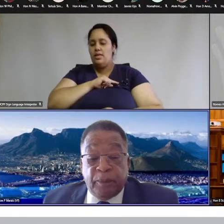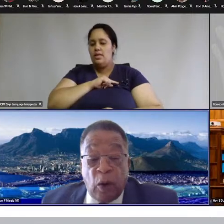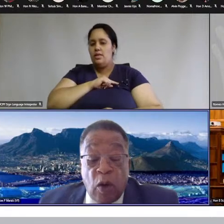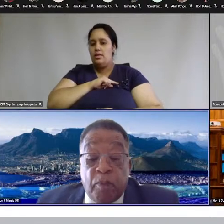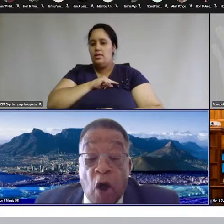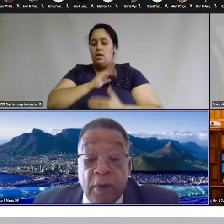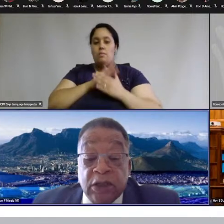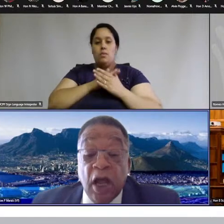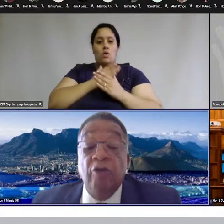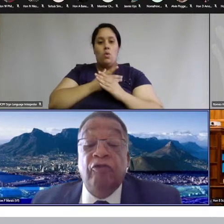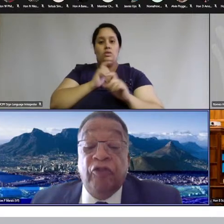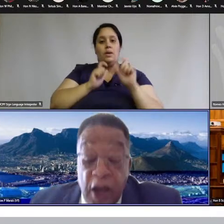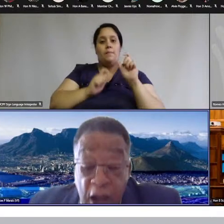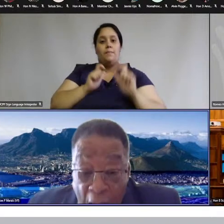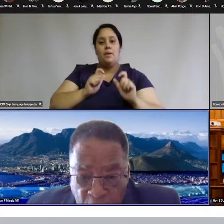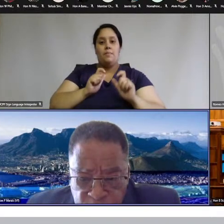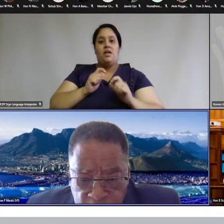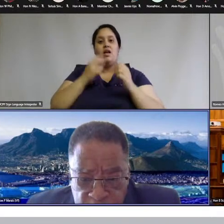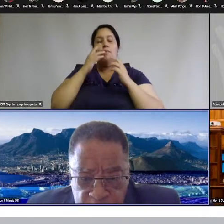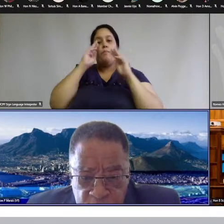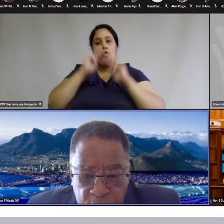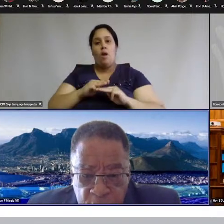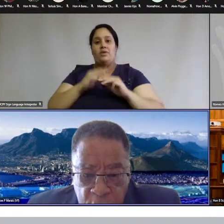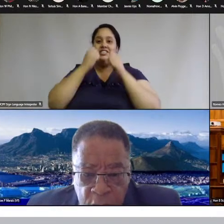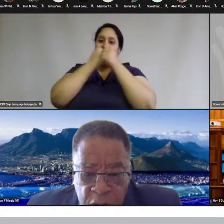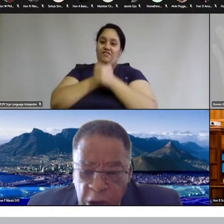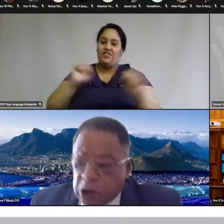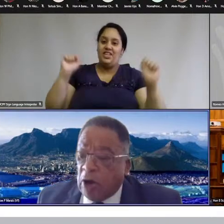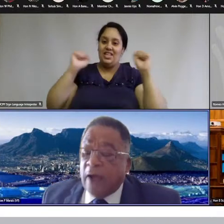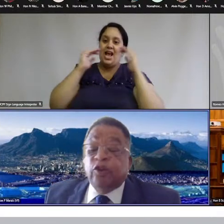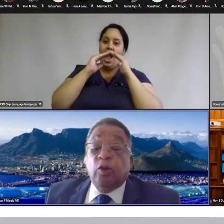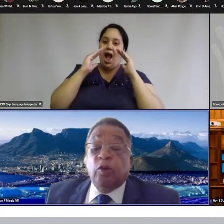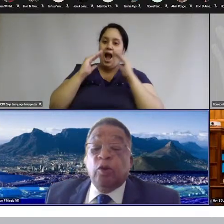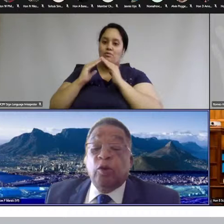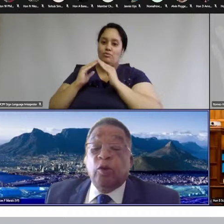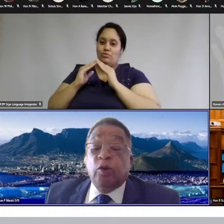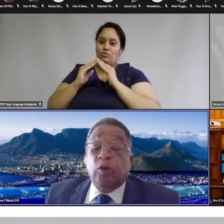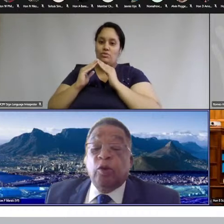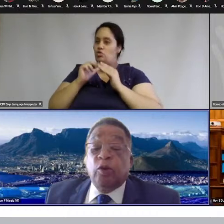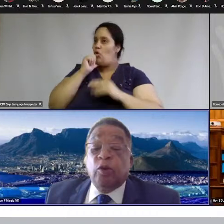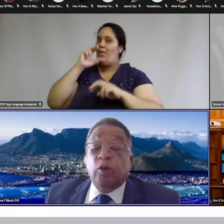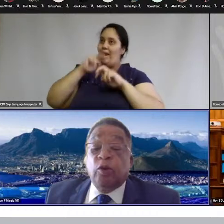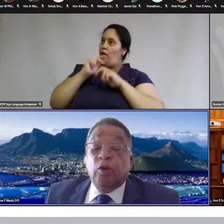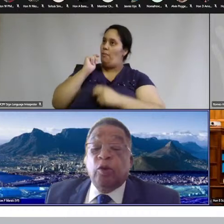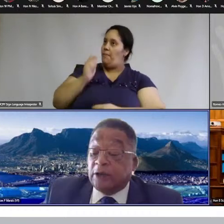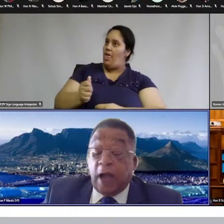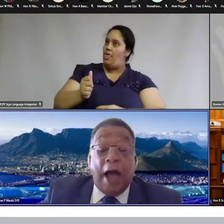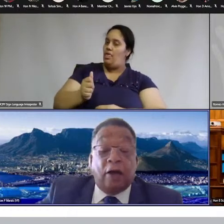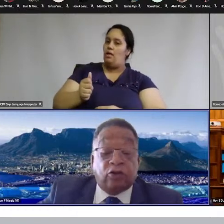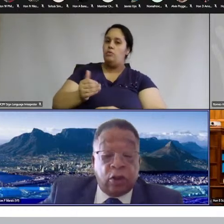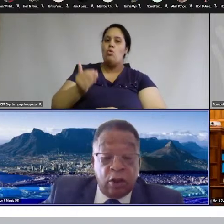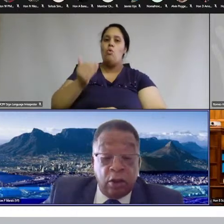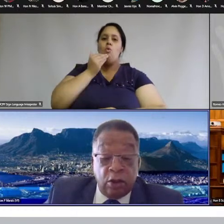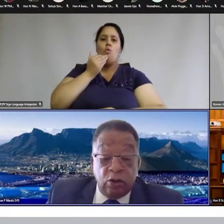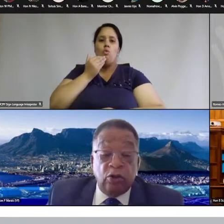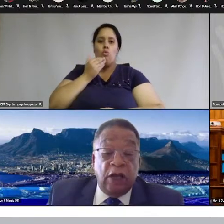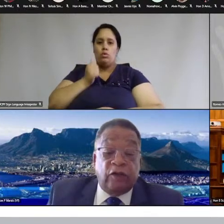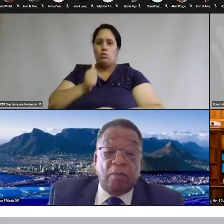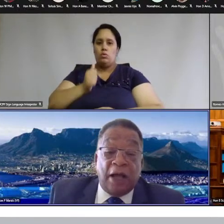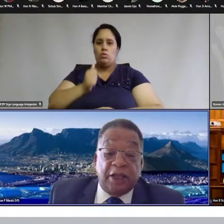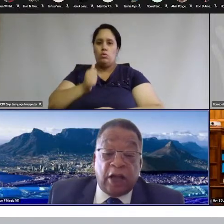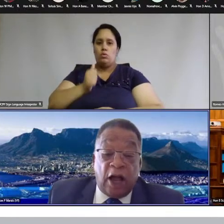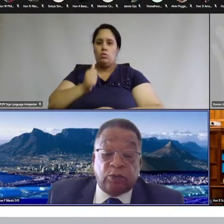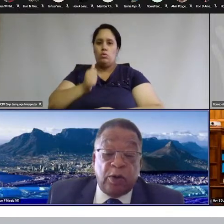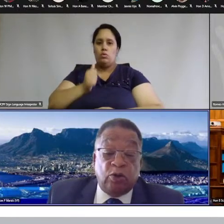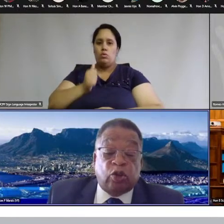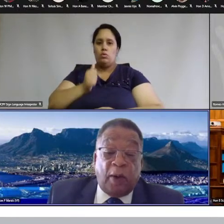Because people were promised free houses. You don't have to pay. So who wouldn't want a house? You leave